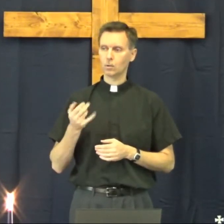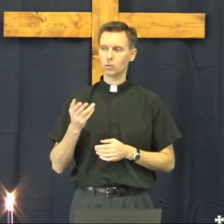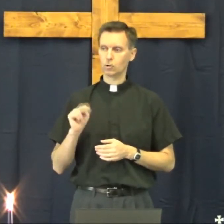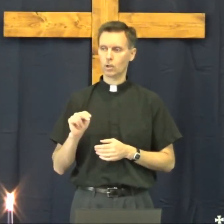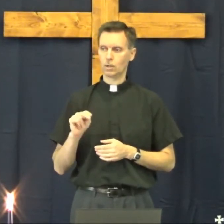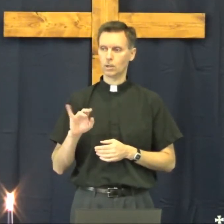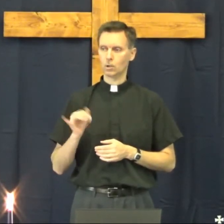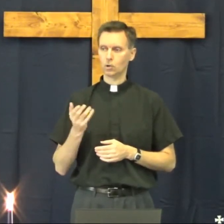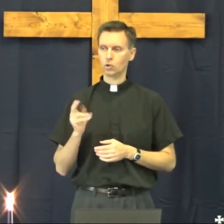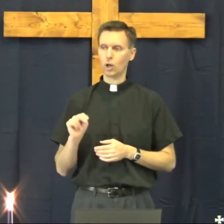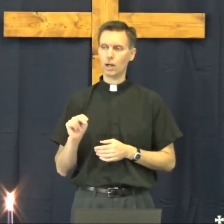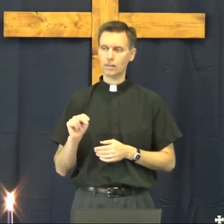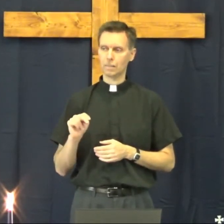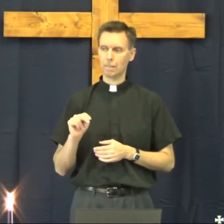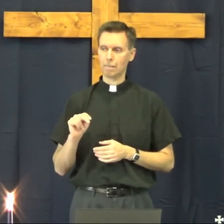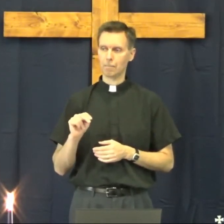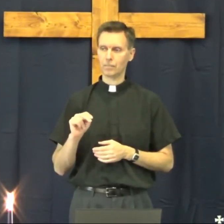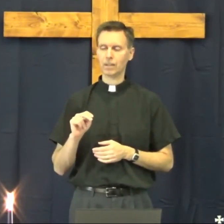womb? John. Oh, John, yeah.